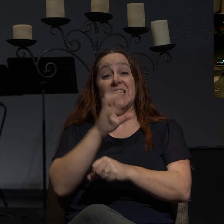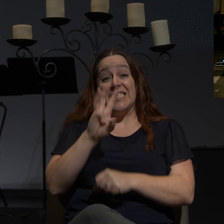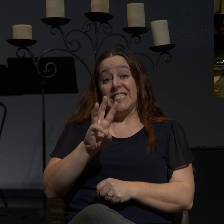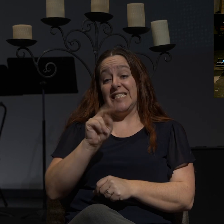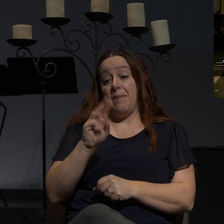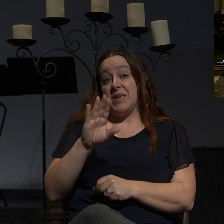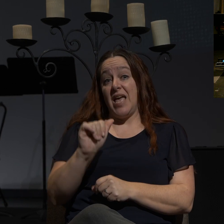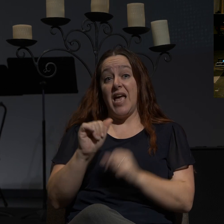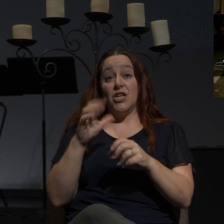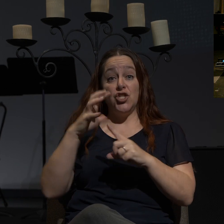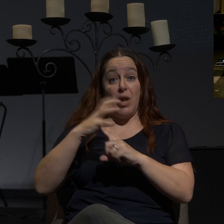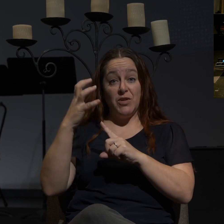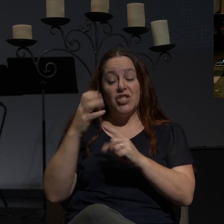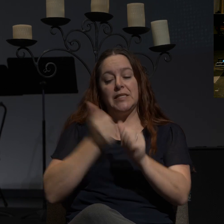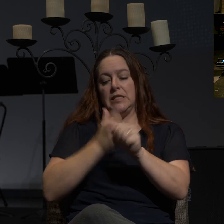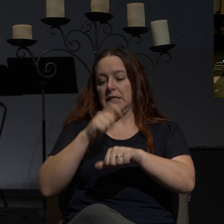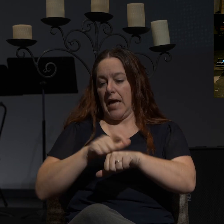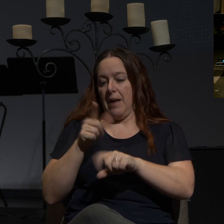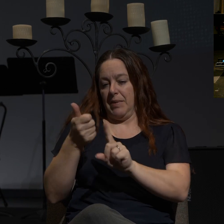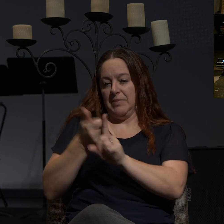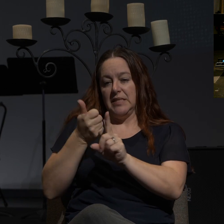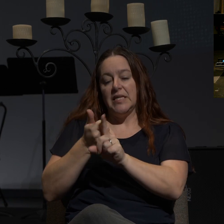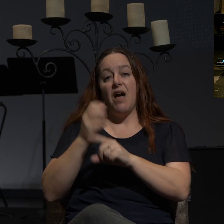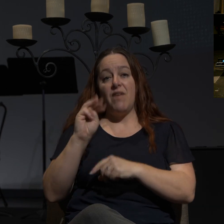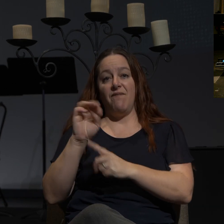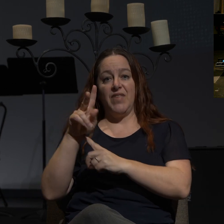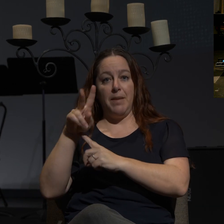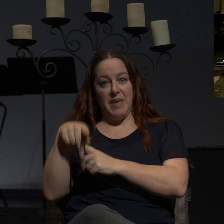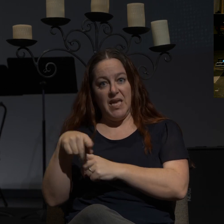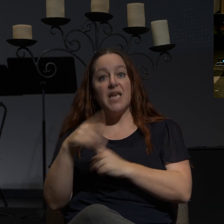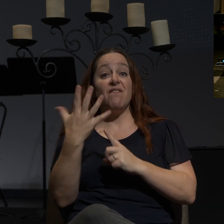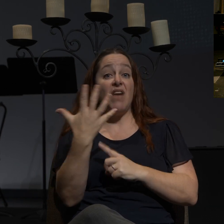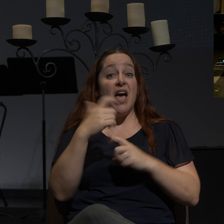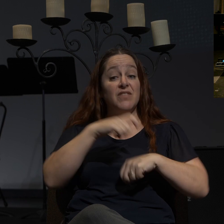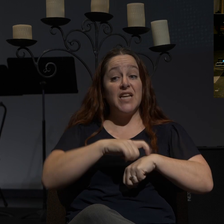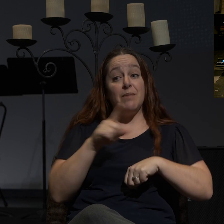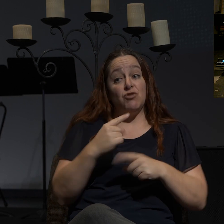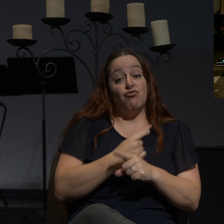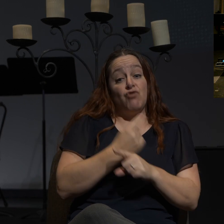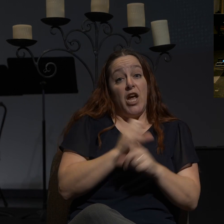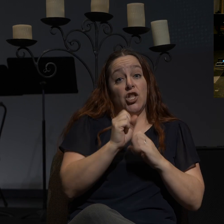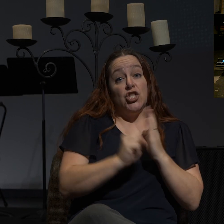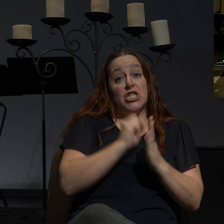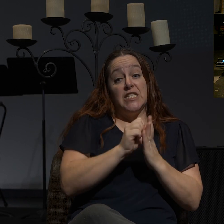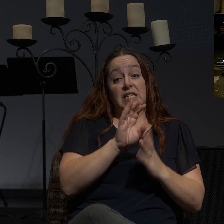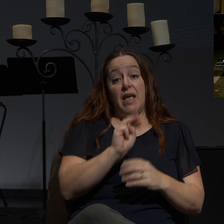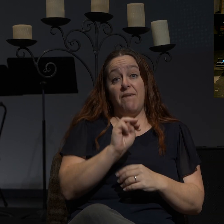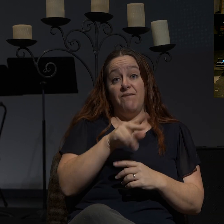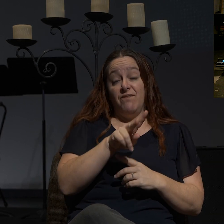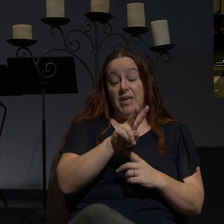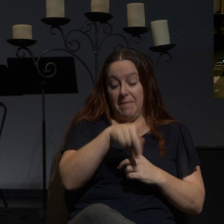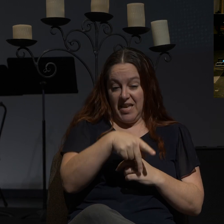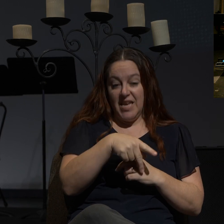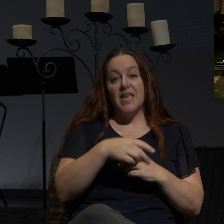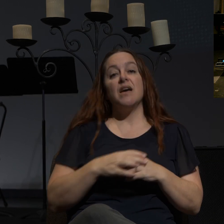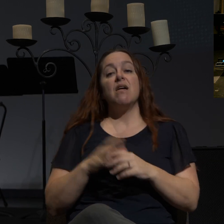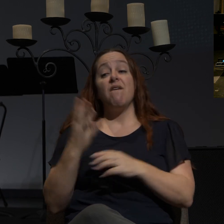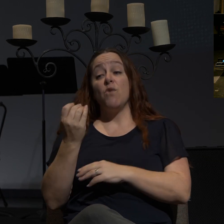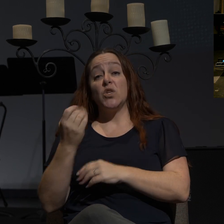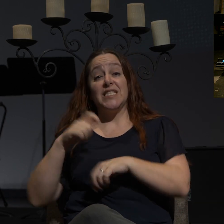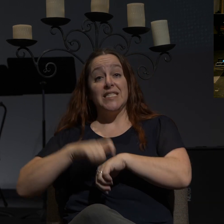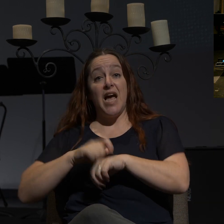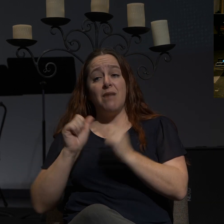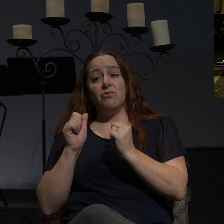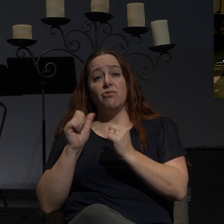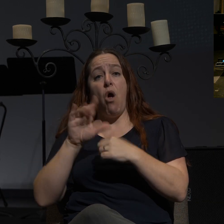championships. Each time he was the championship MVP. 5 times he was the regular season MVP. 14 times he was